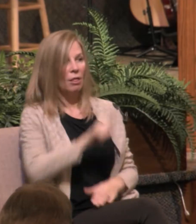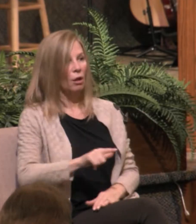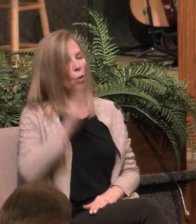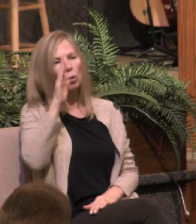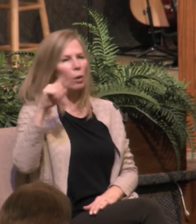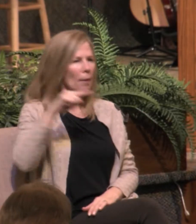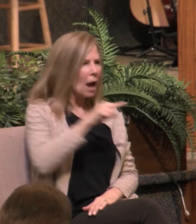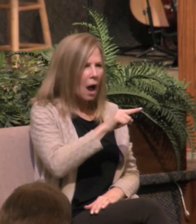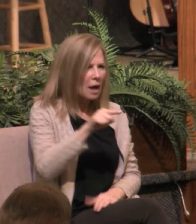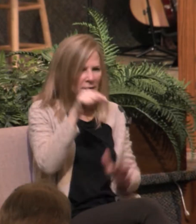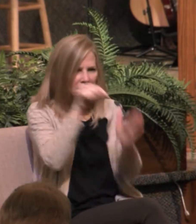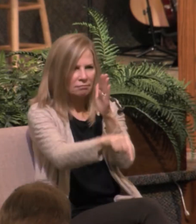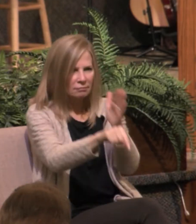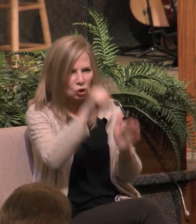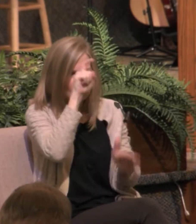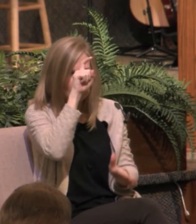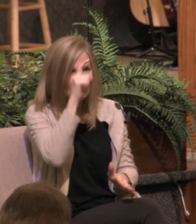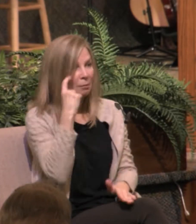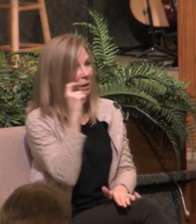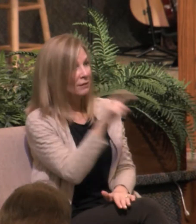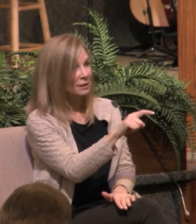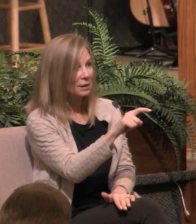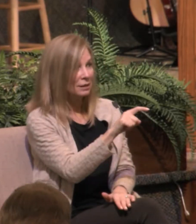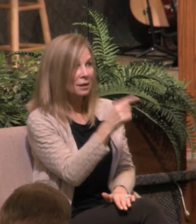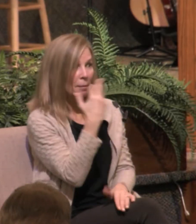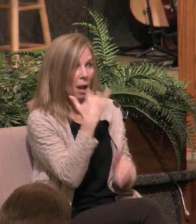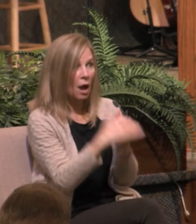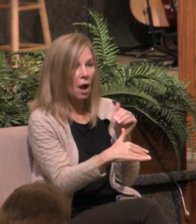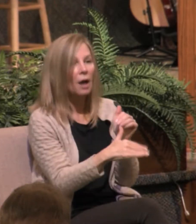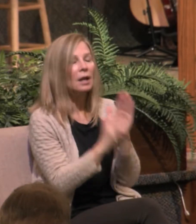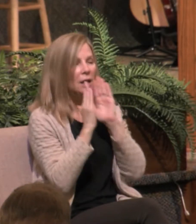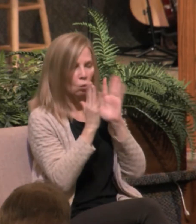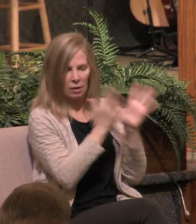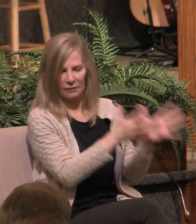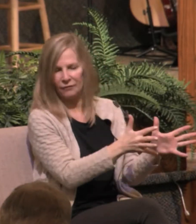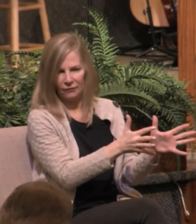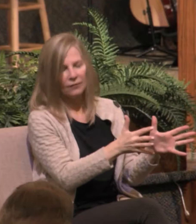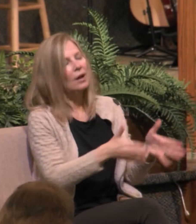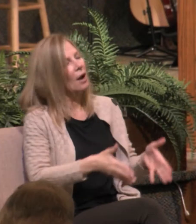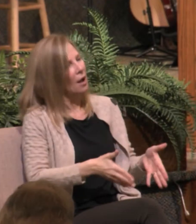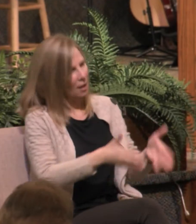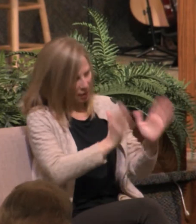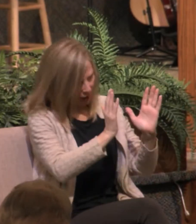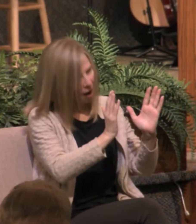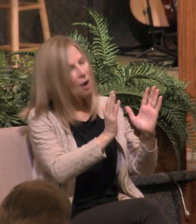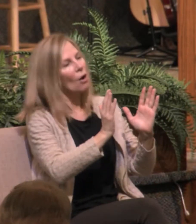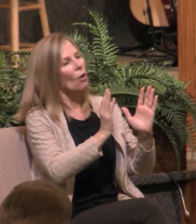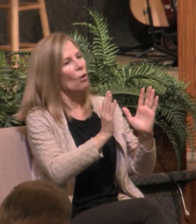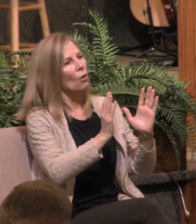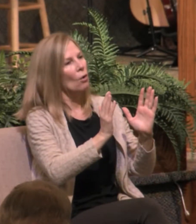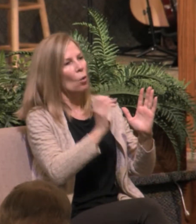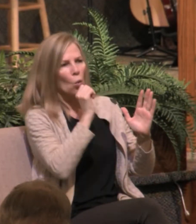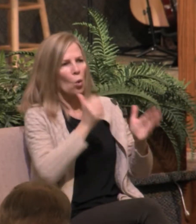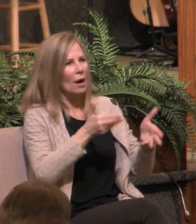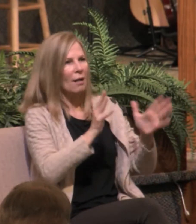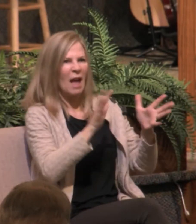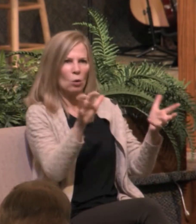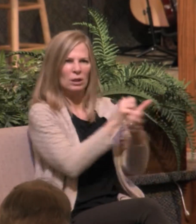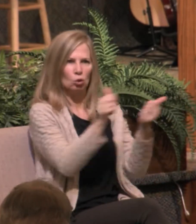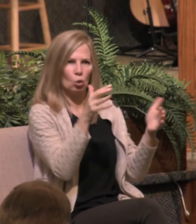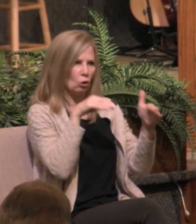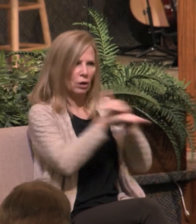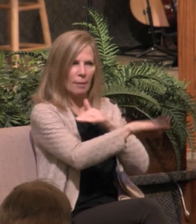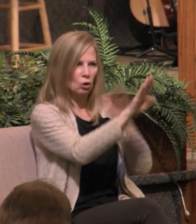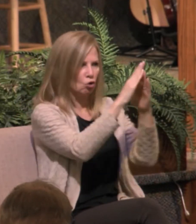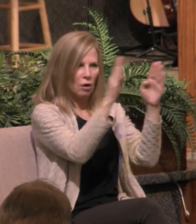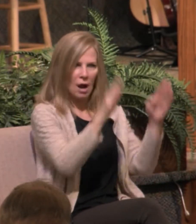smite the Egyptian, and when he sees the blood on the lintel and on the two doorposts, the Lord will pass over the door, and you will allow the will not allow the destroyer to come into your